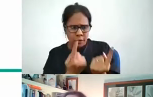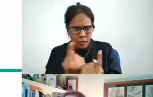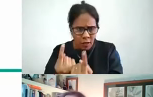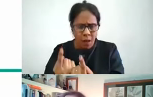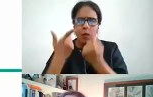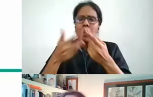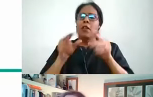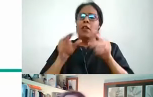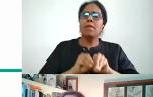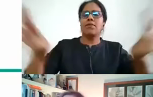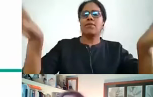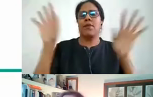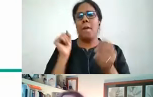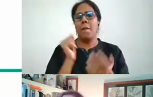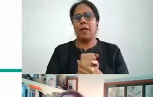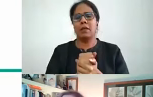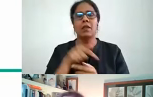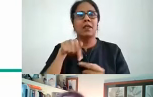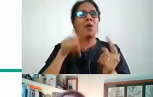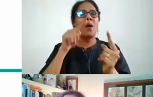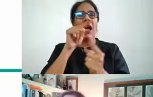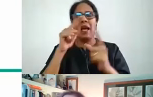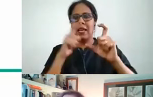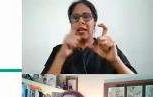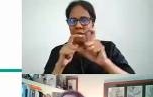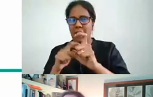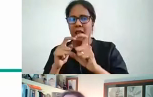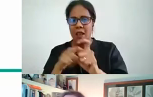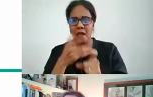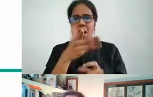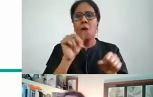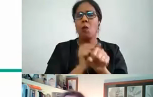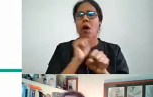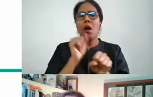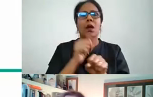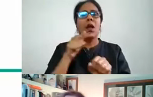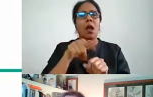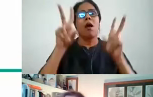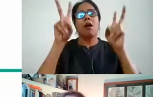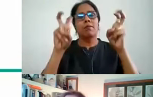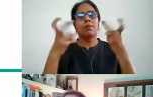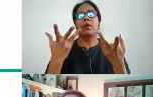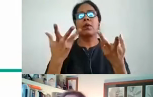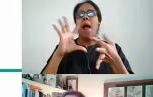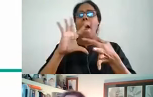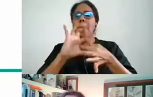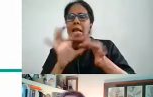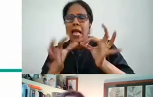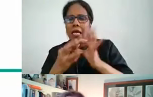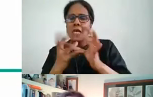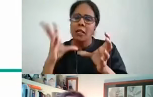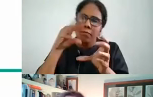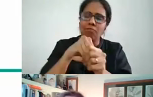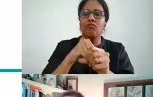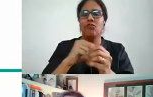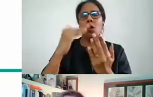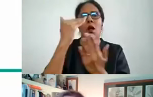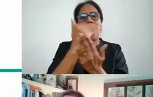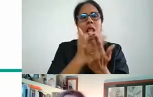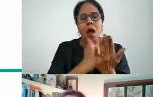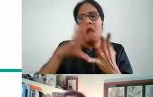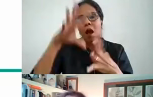so the IEEE has been working, they have a program called Blended Learning Program. And there's a course that